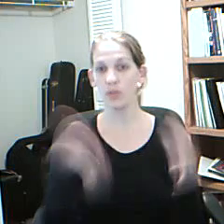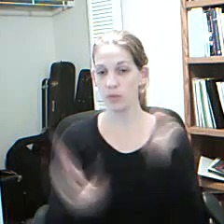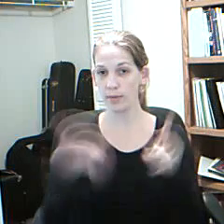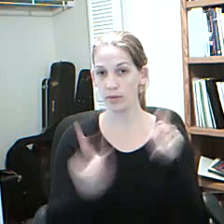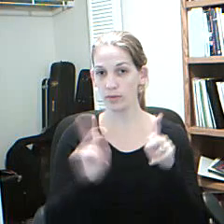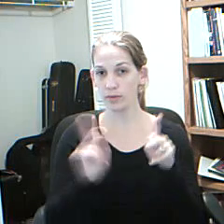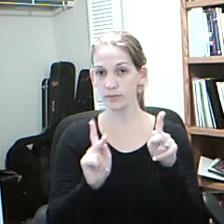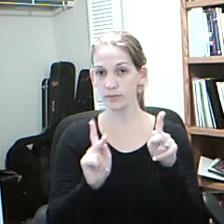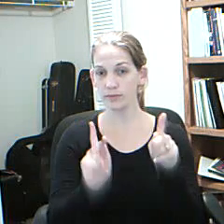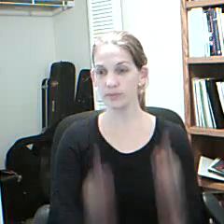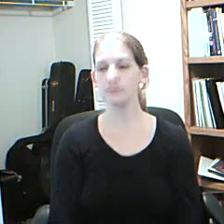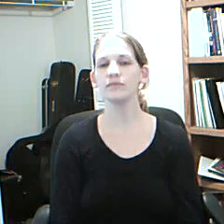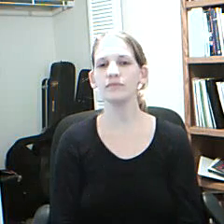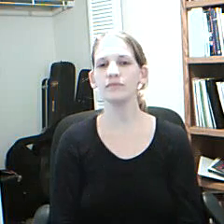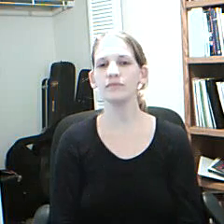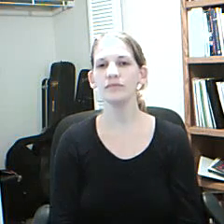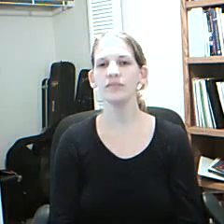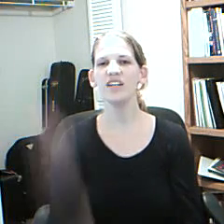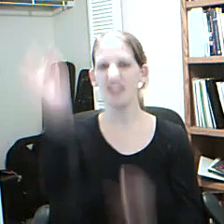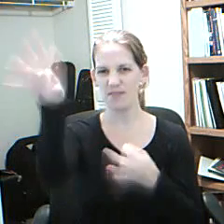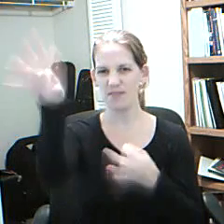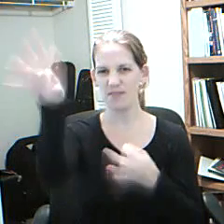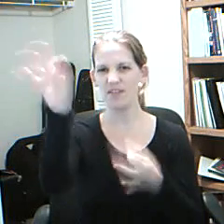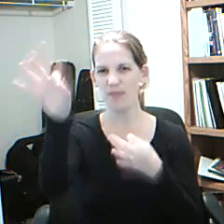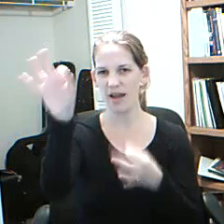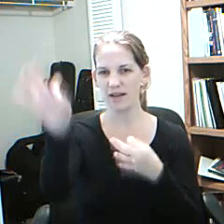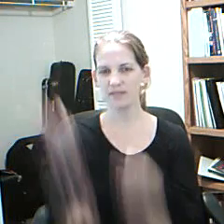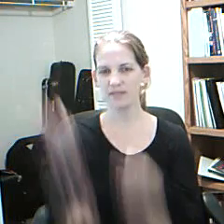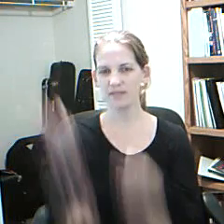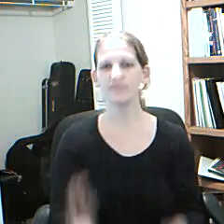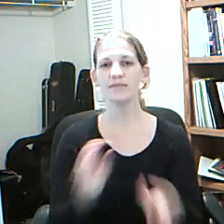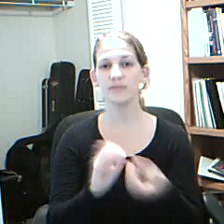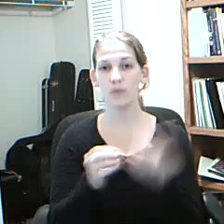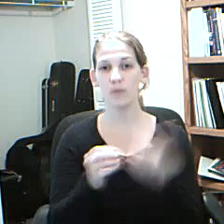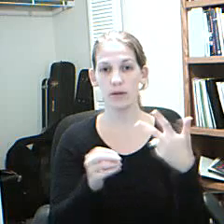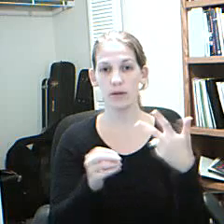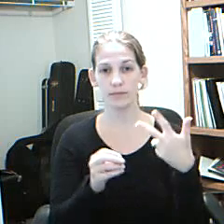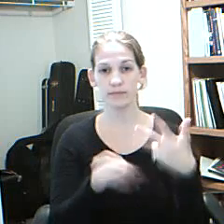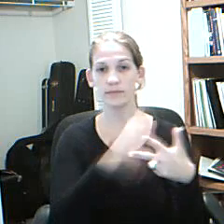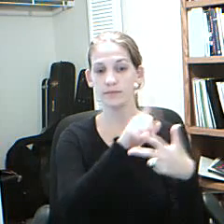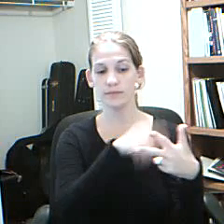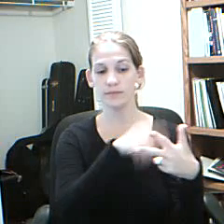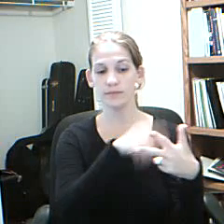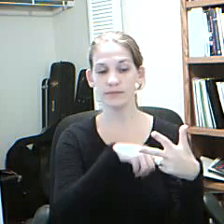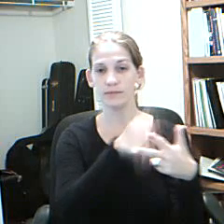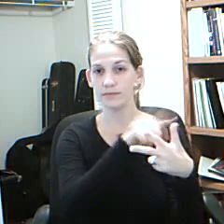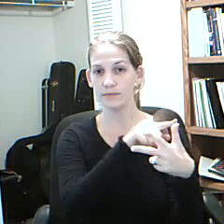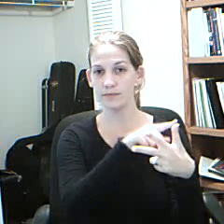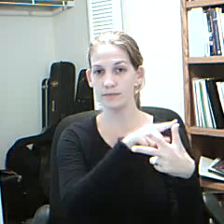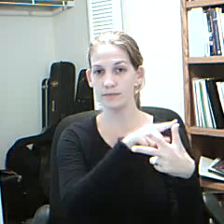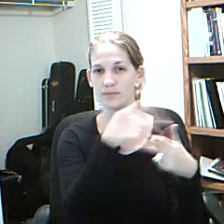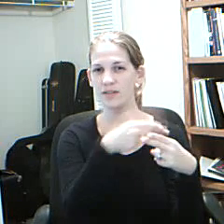podcast and gave me some feedback. Number 1 was Stacy. I'm not sure where she's from. She didn't want to say, and that's